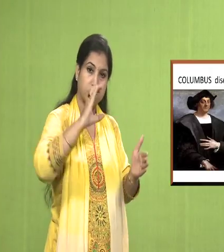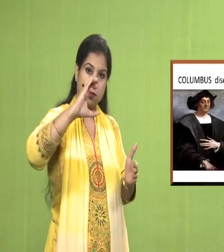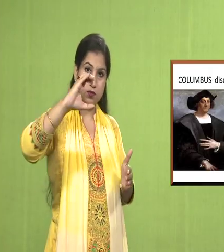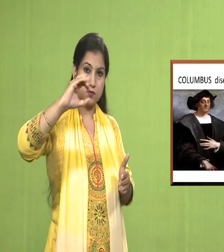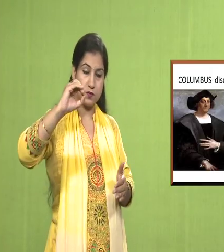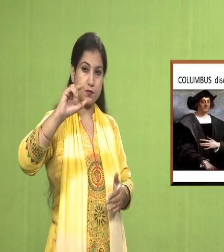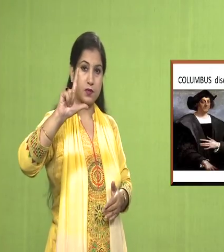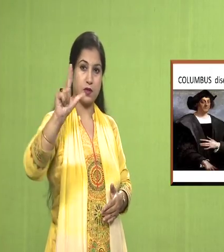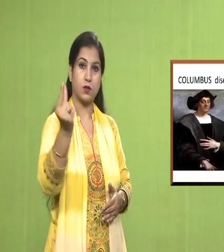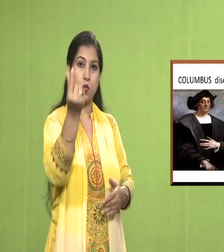Christopher